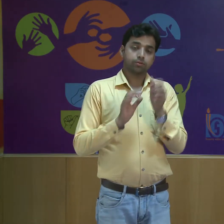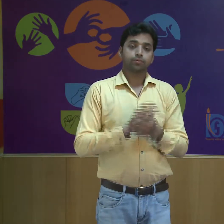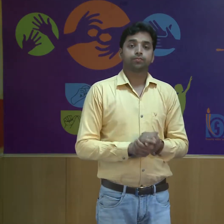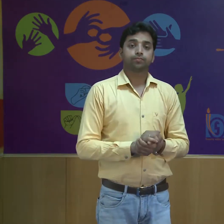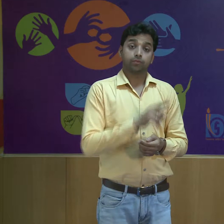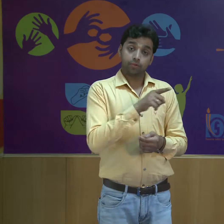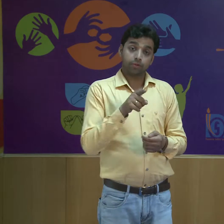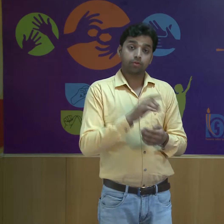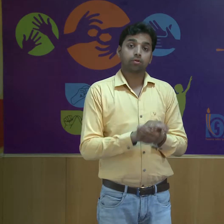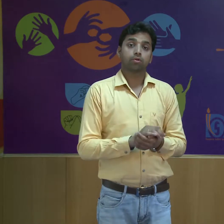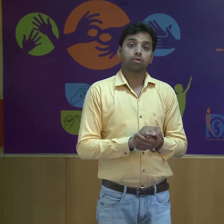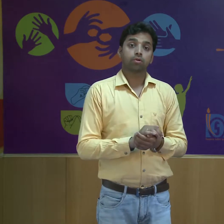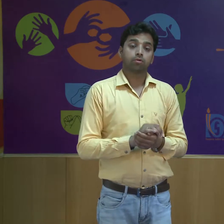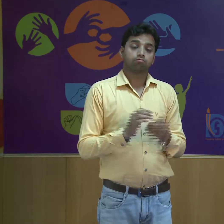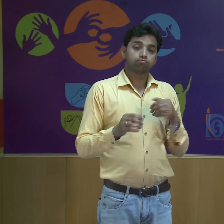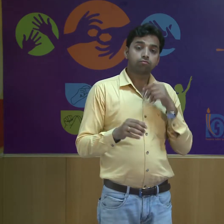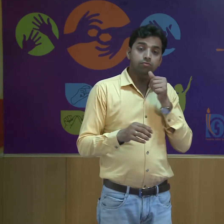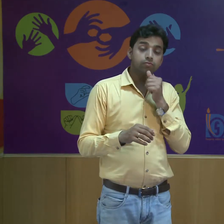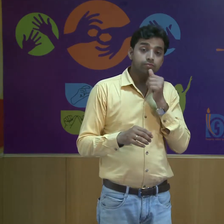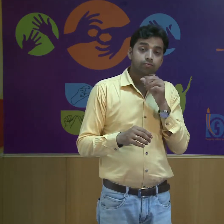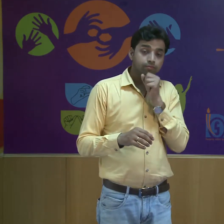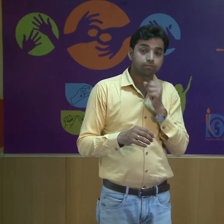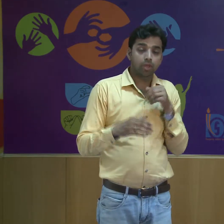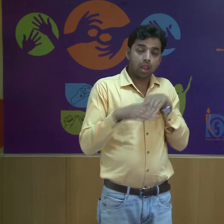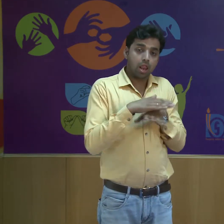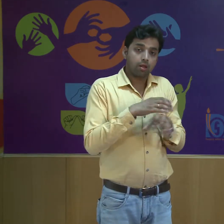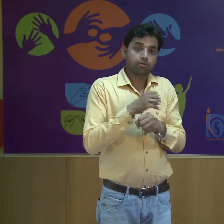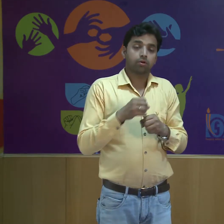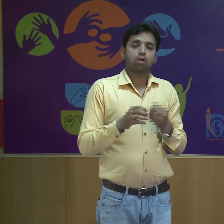which is sacred thread, in a previous lesson.